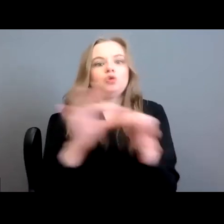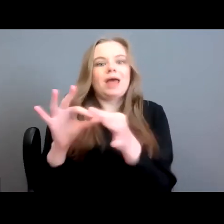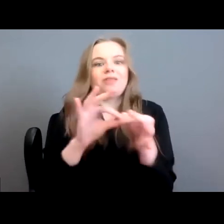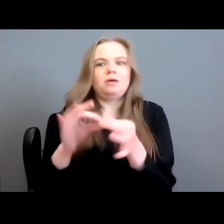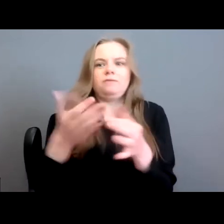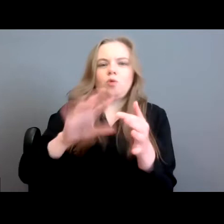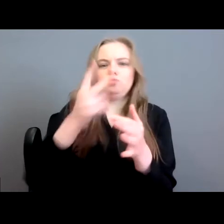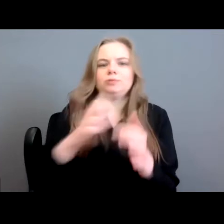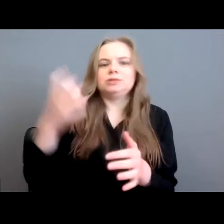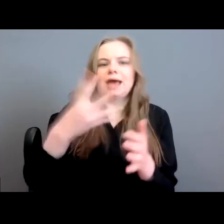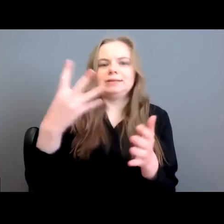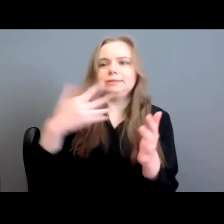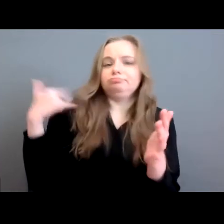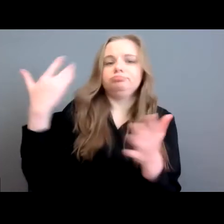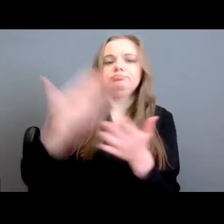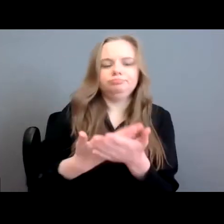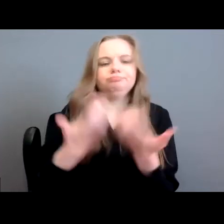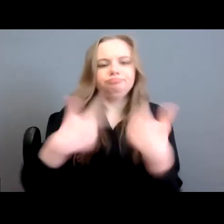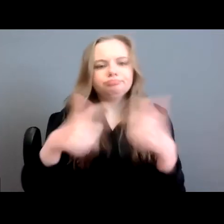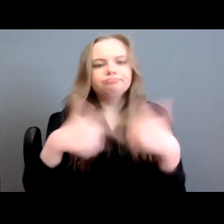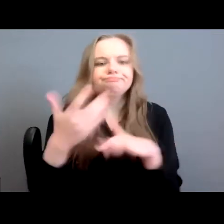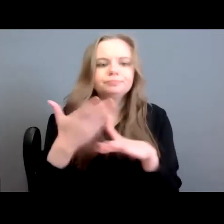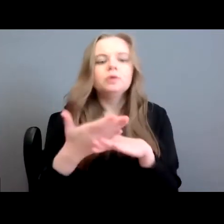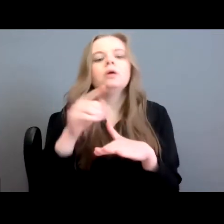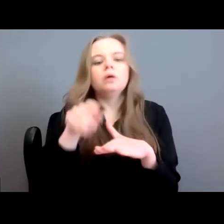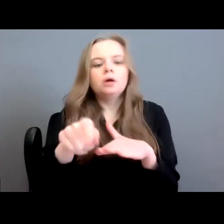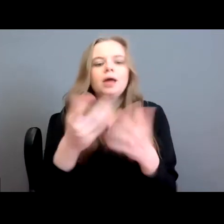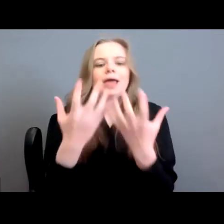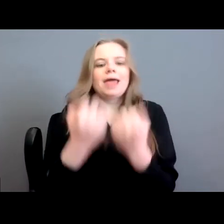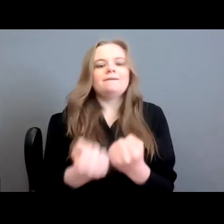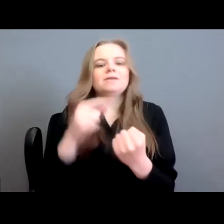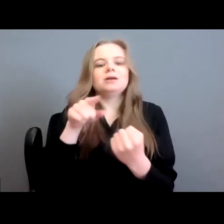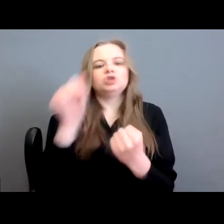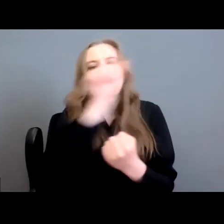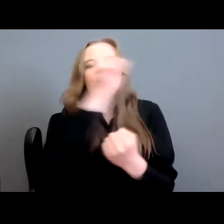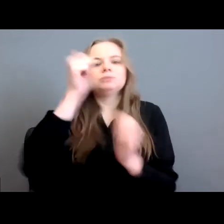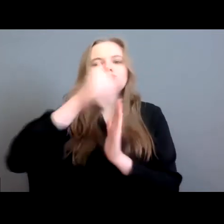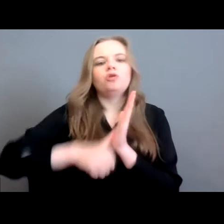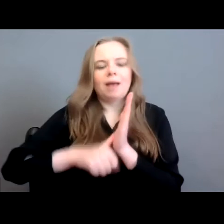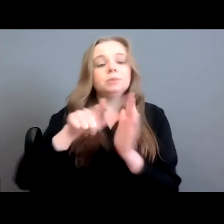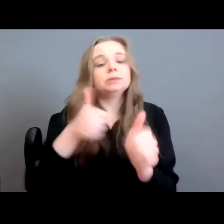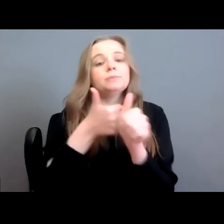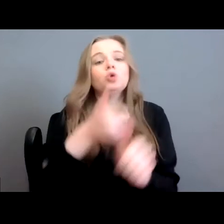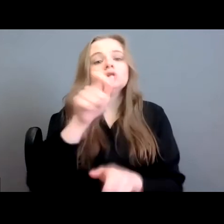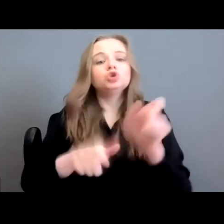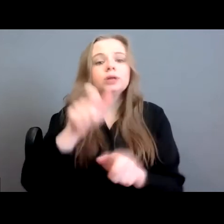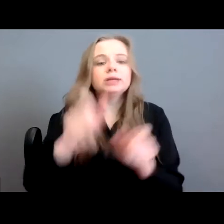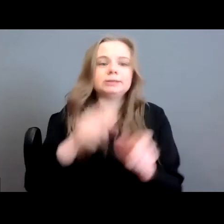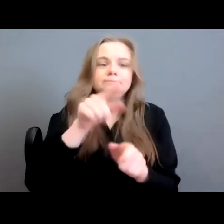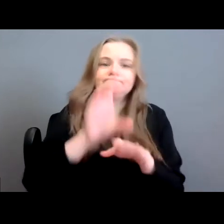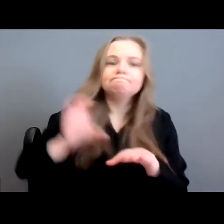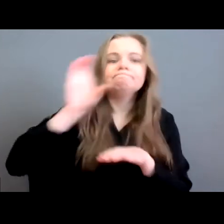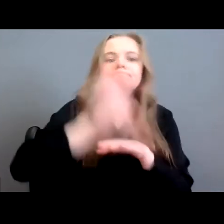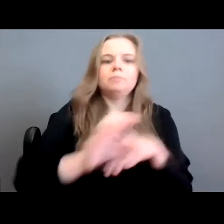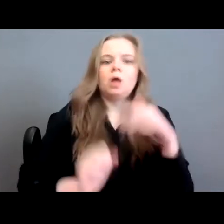2019, and we run a Snowden Master Scholarship Programme, which supports students with up to £30,000 of funding to